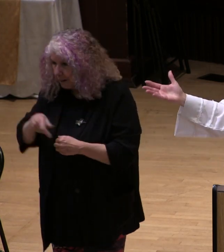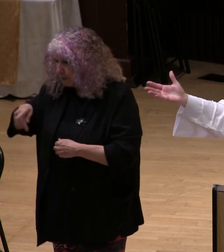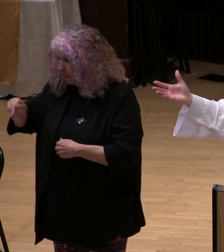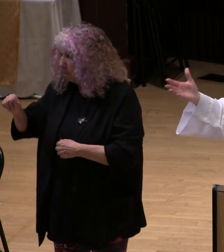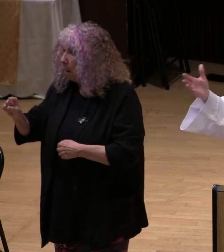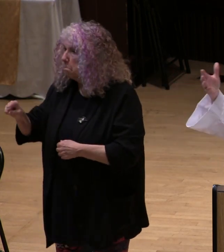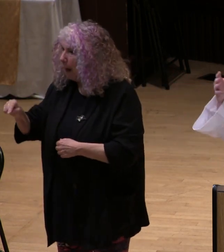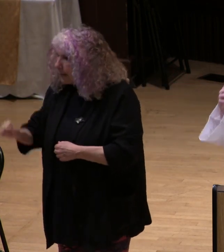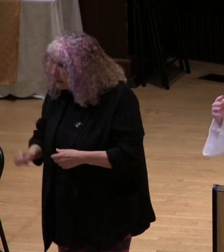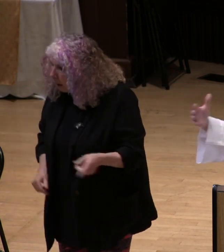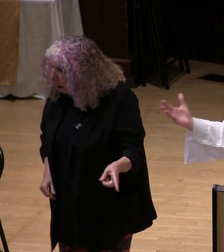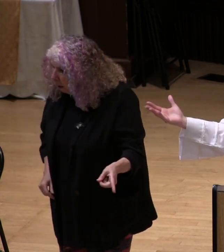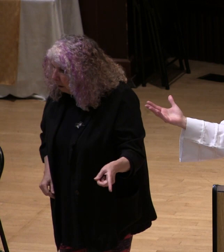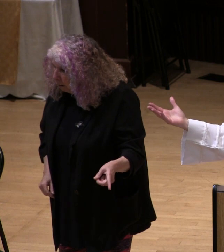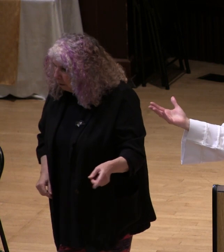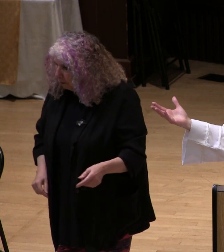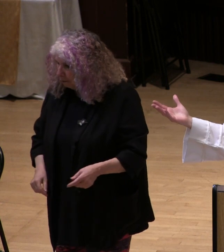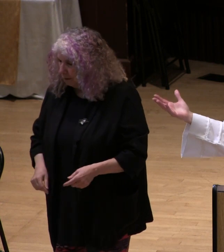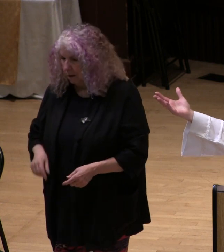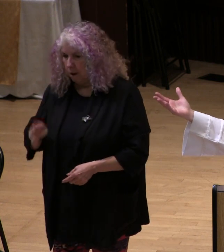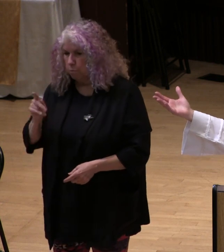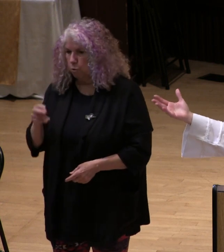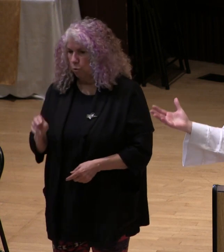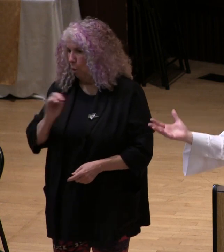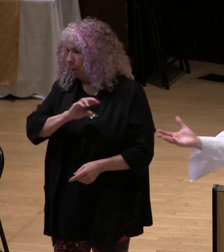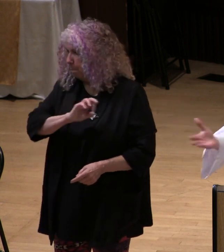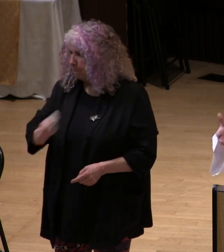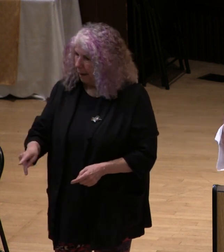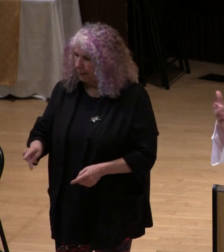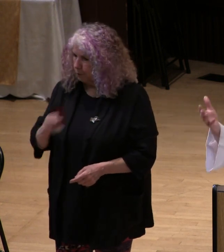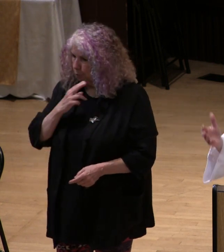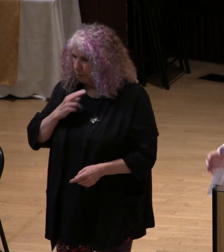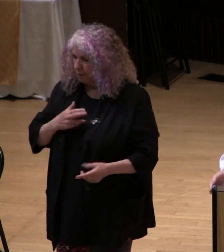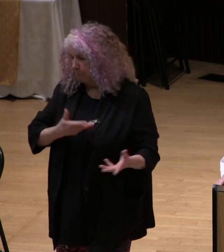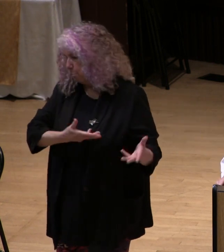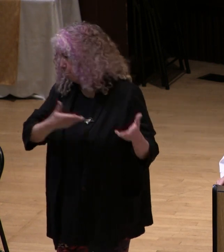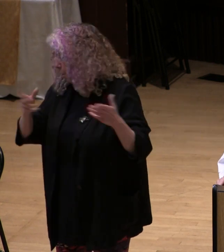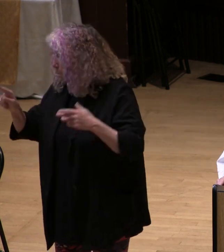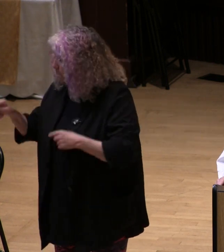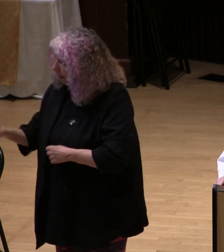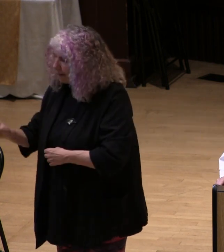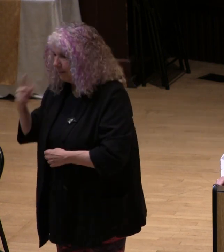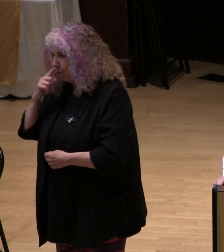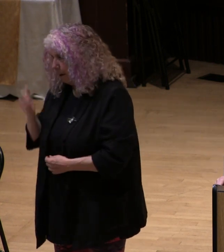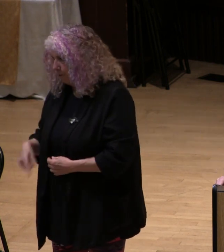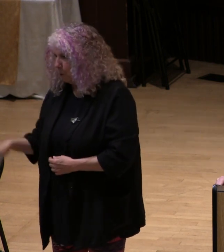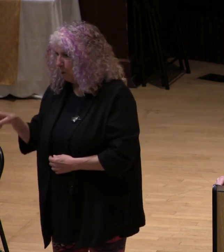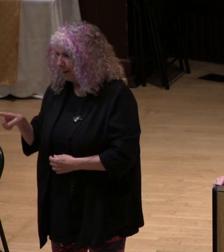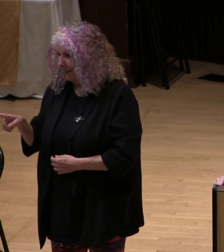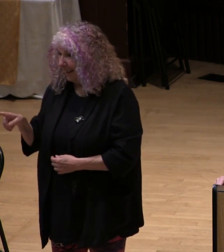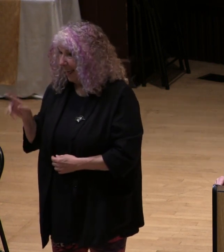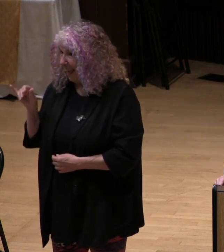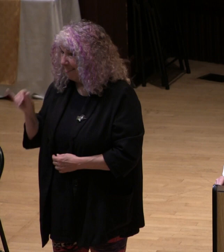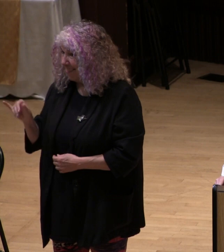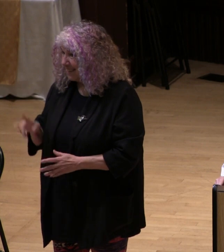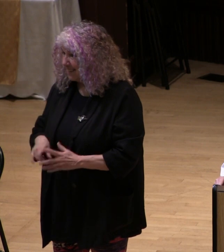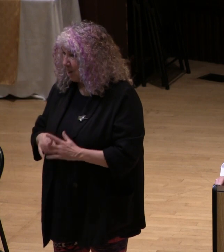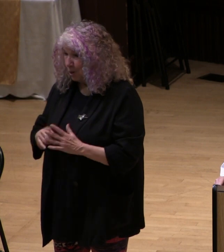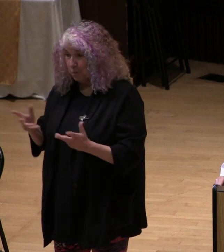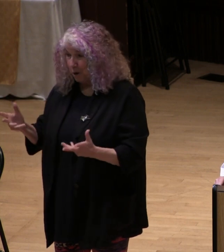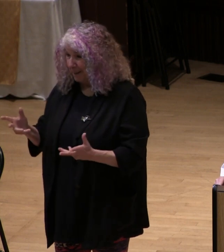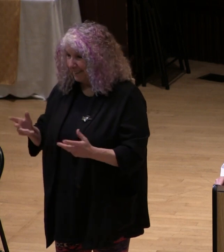pasta." So Bruno went back to the restaurant, came back with pasta for everybody. And that